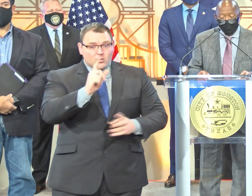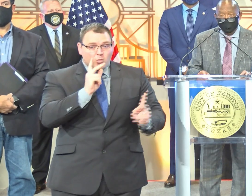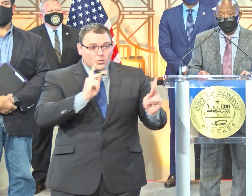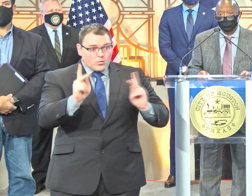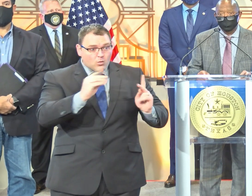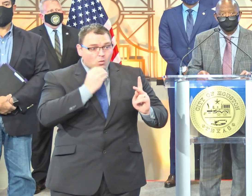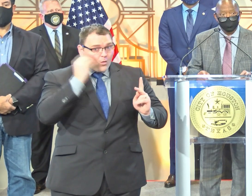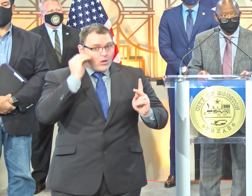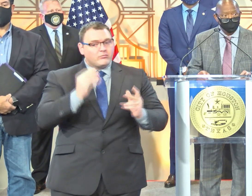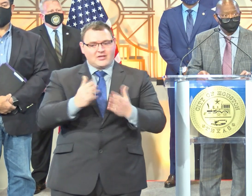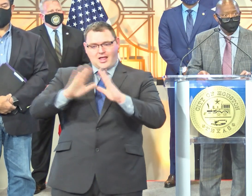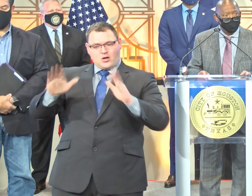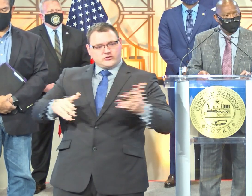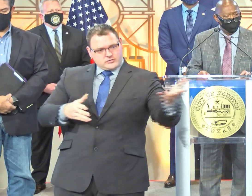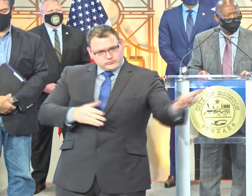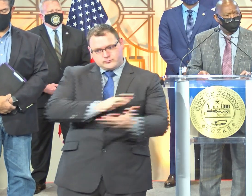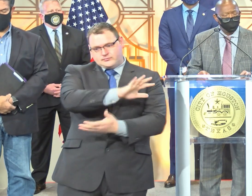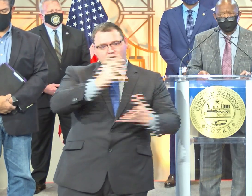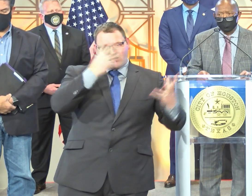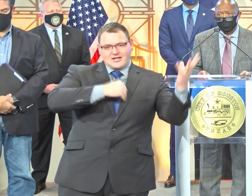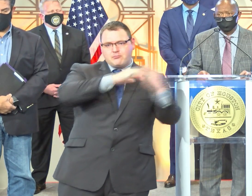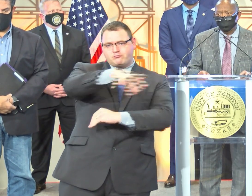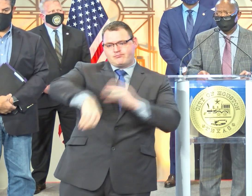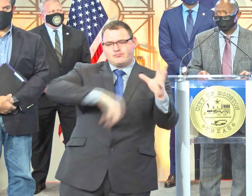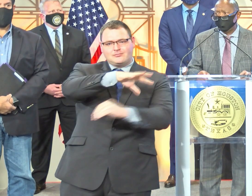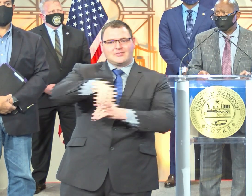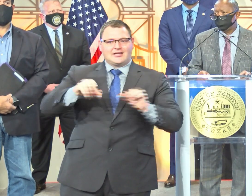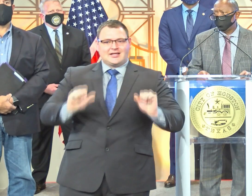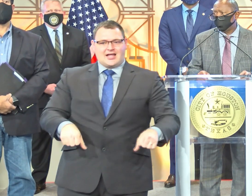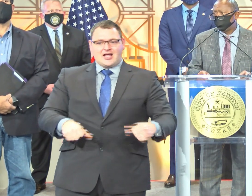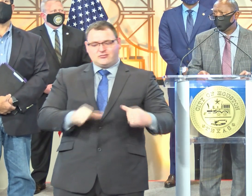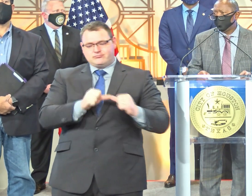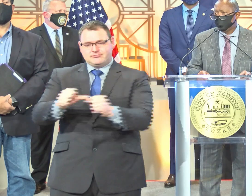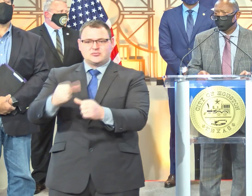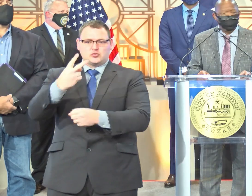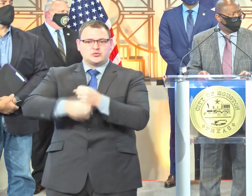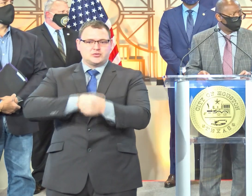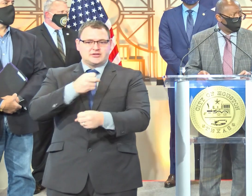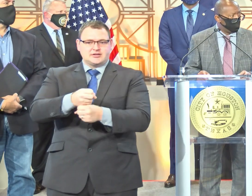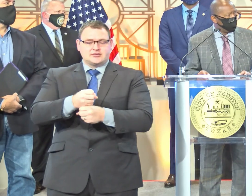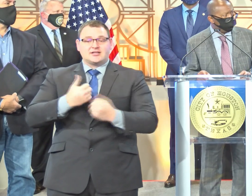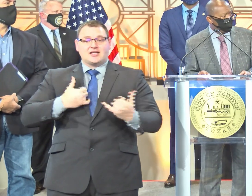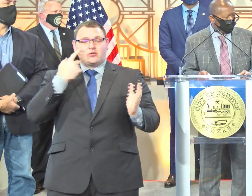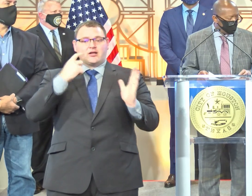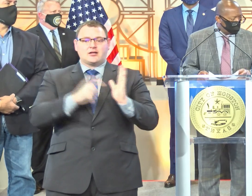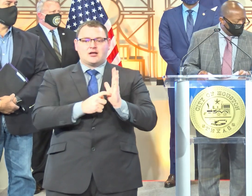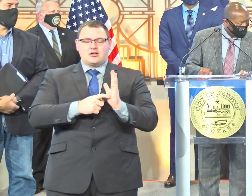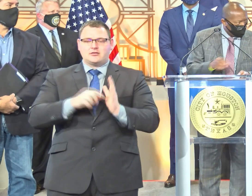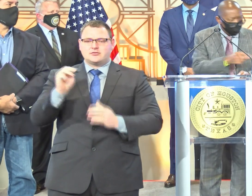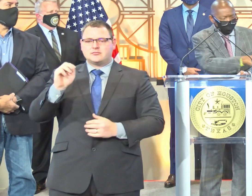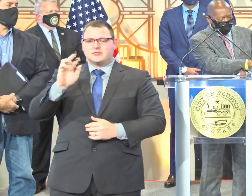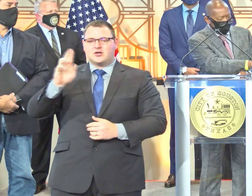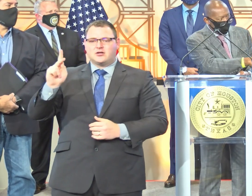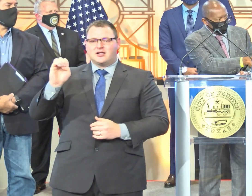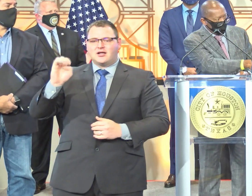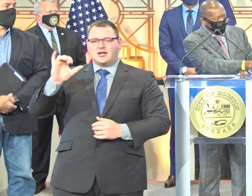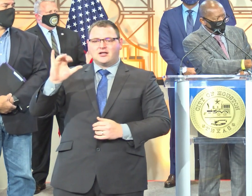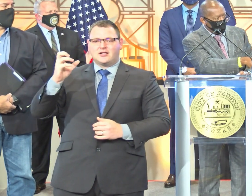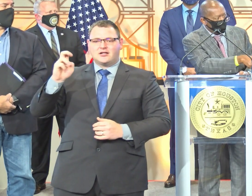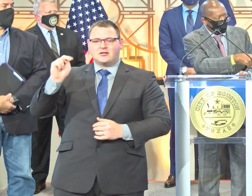individuals in less than 2 years. I too want to acknowledge Mark Eichenbaum. Where's Mark? Mark, you need to be